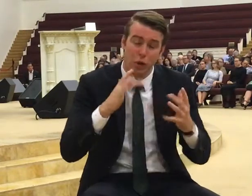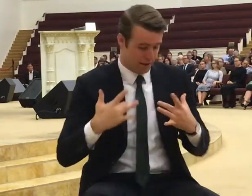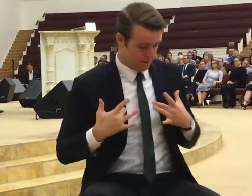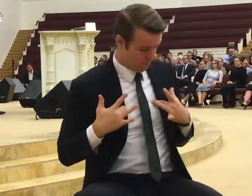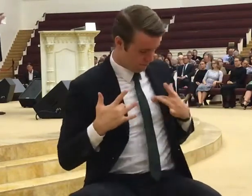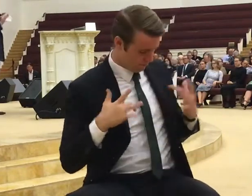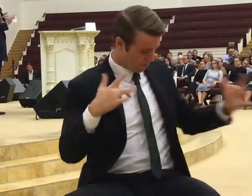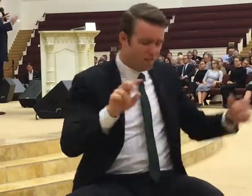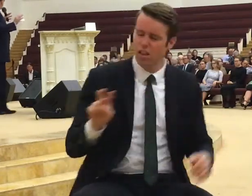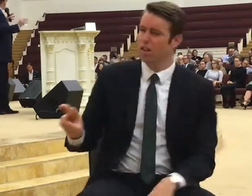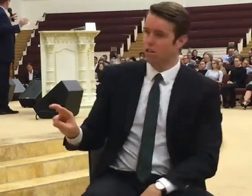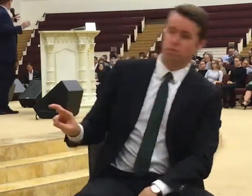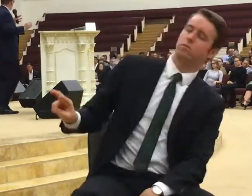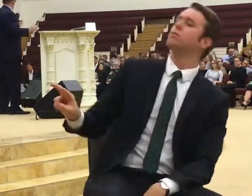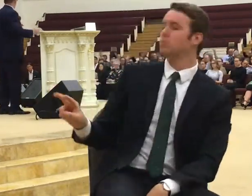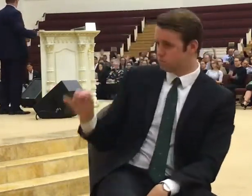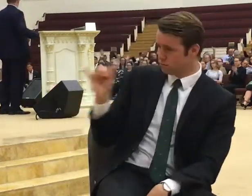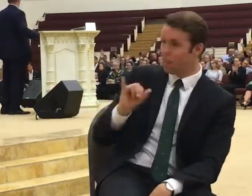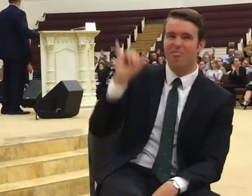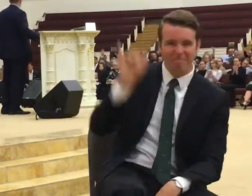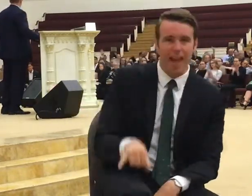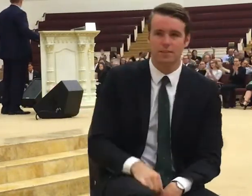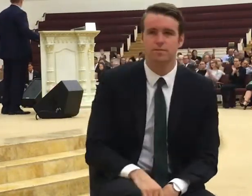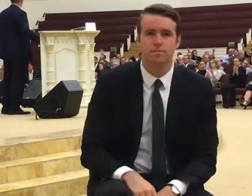see something in you they've never seen?